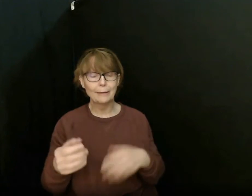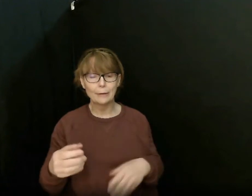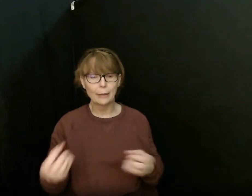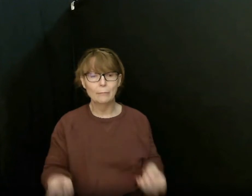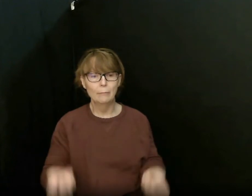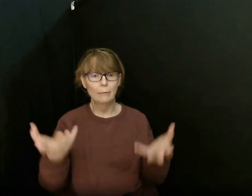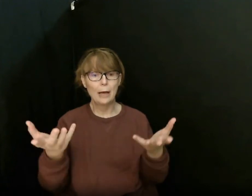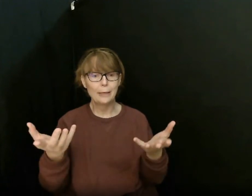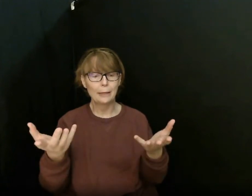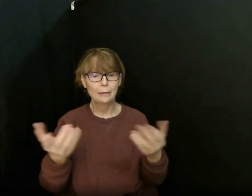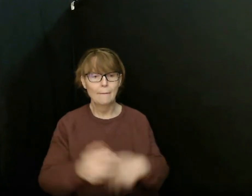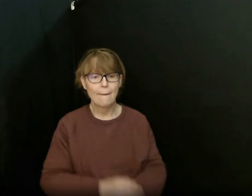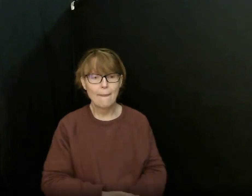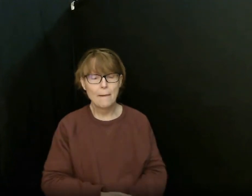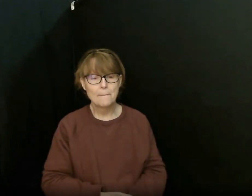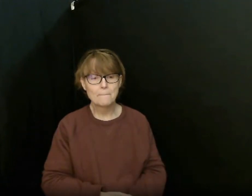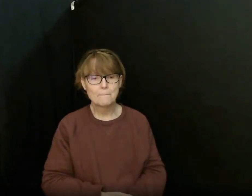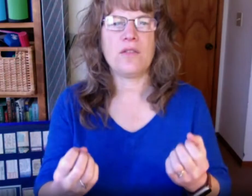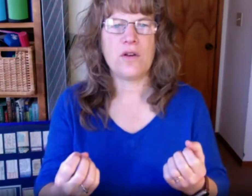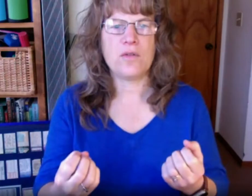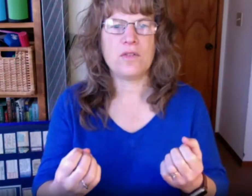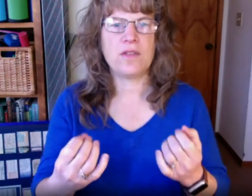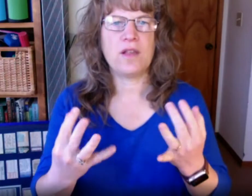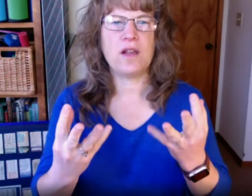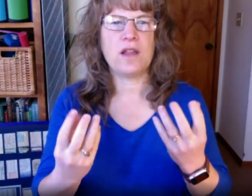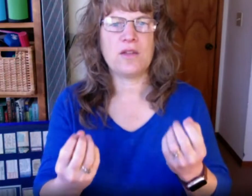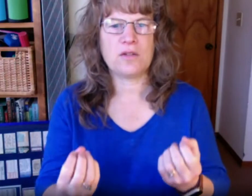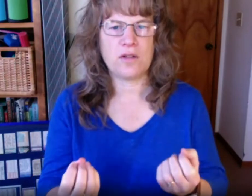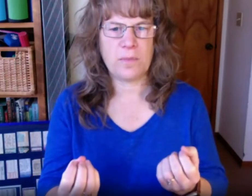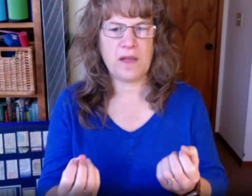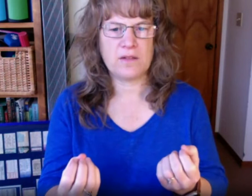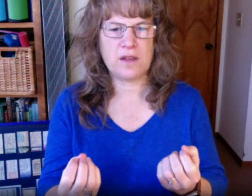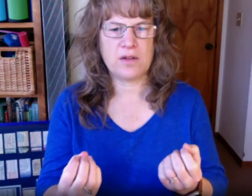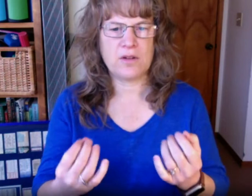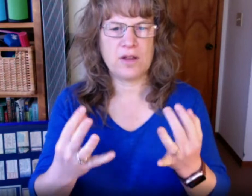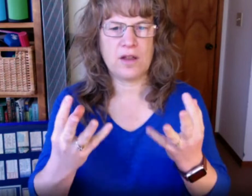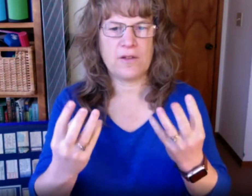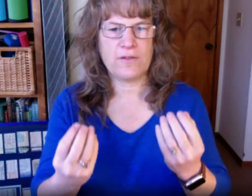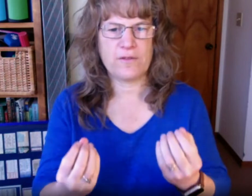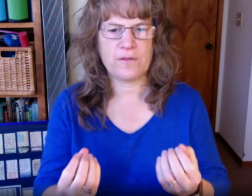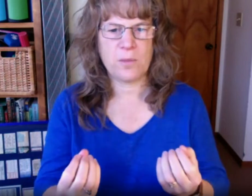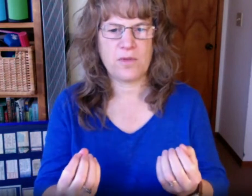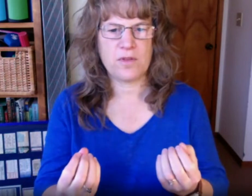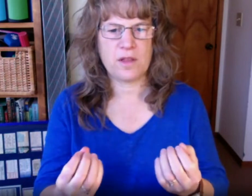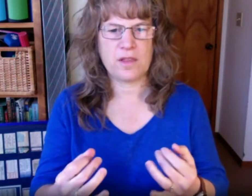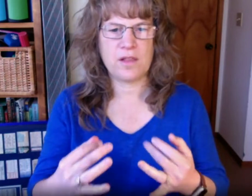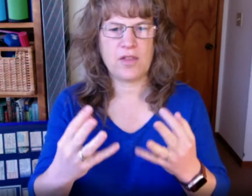again. How many? Okay. And so the signing, you close back down and you kind of almost like that, like it's almost